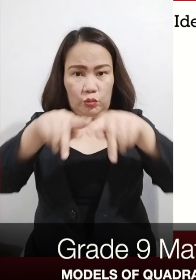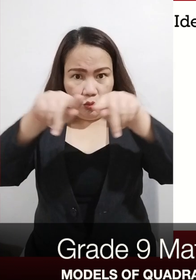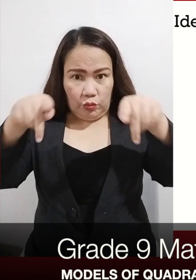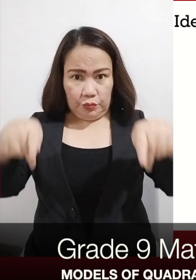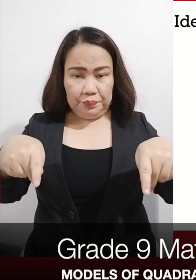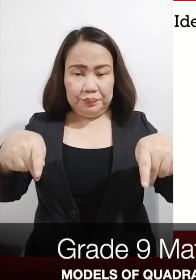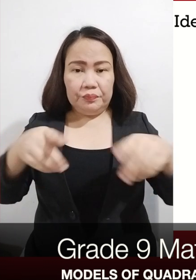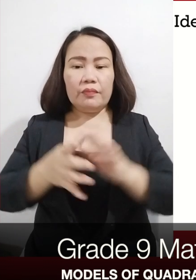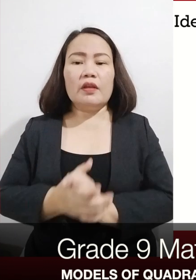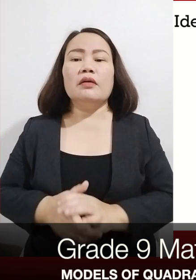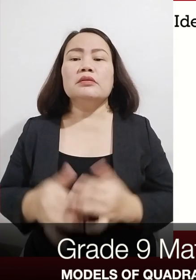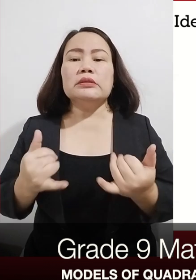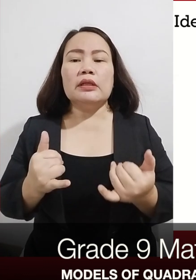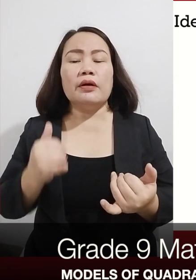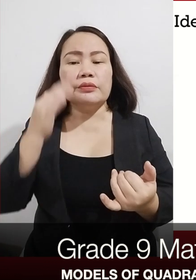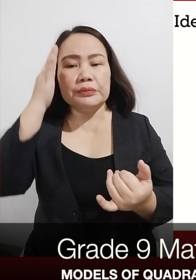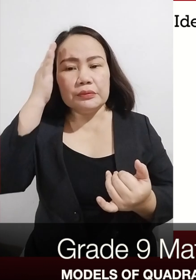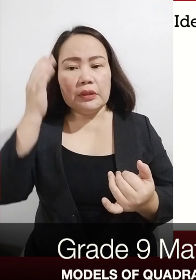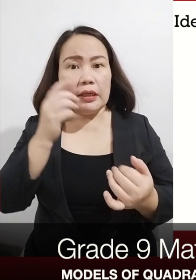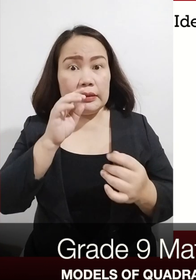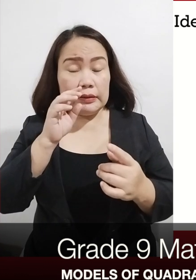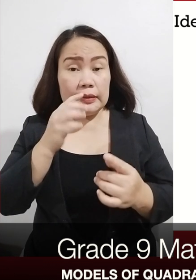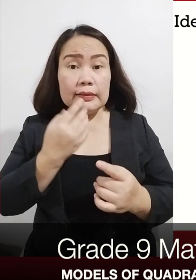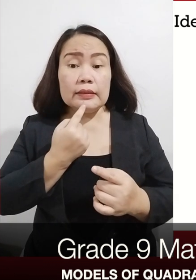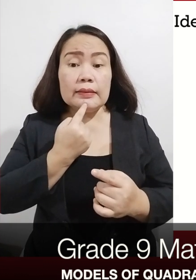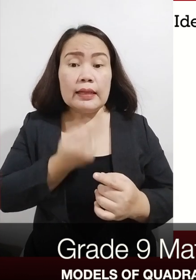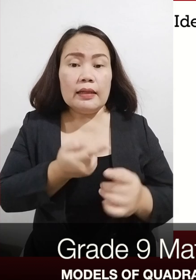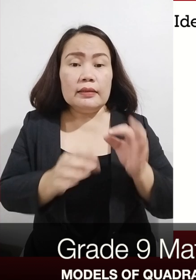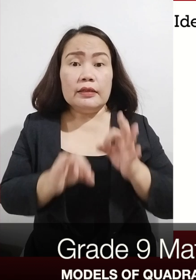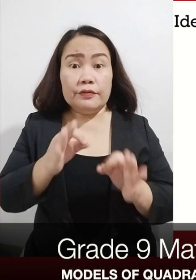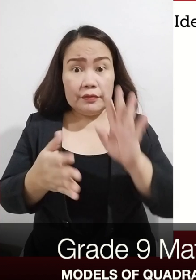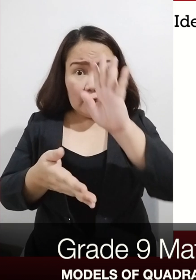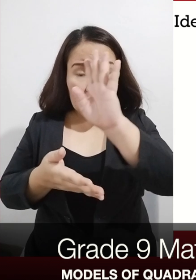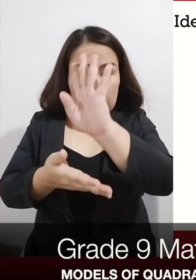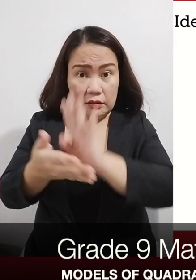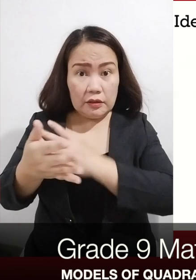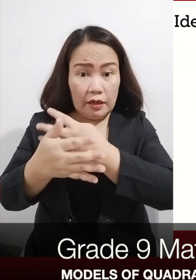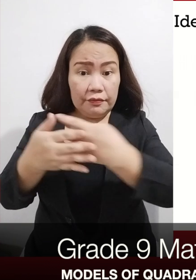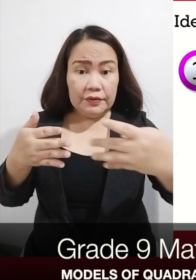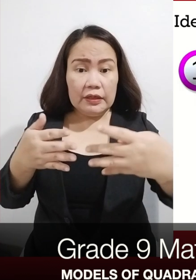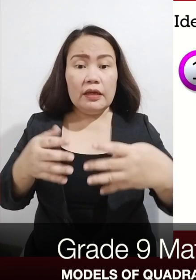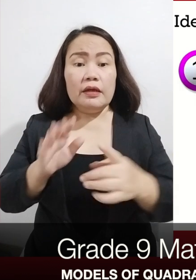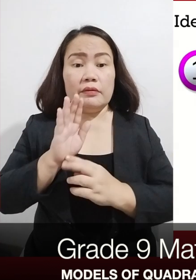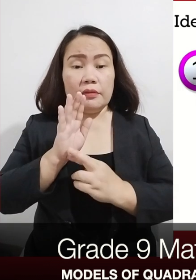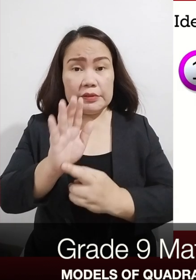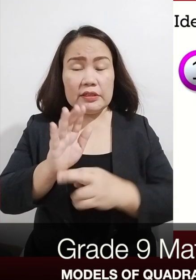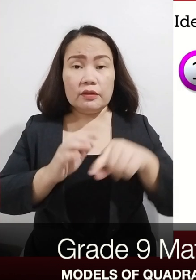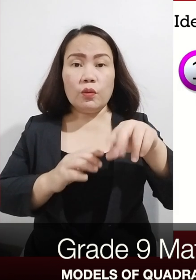Now, identify if the graph represents quadratic function.